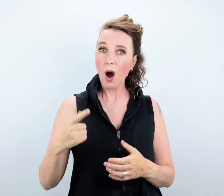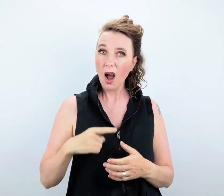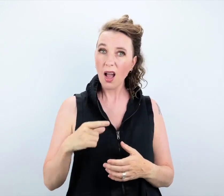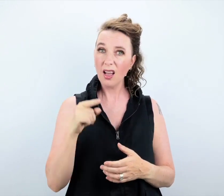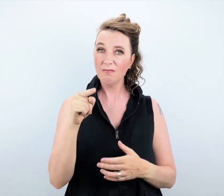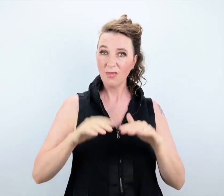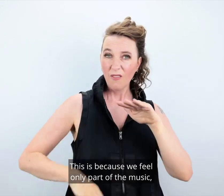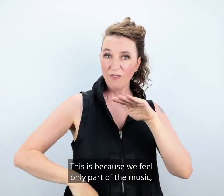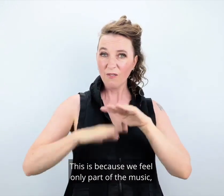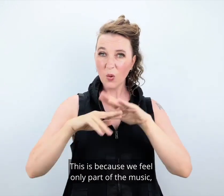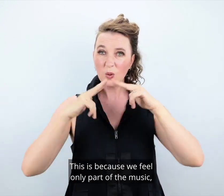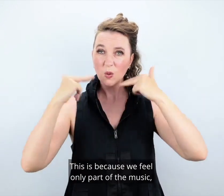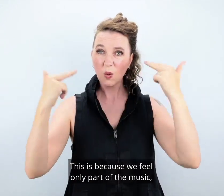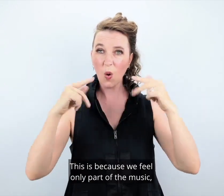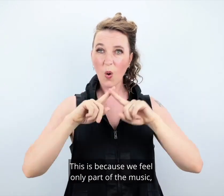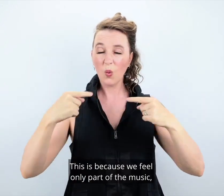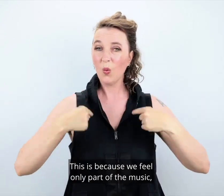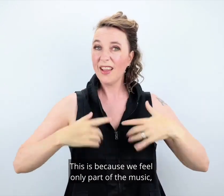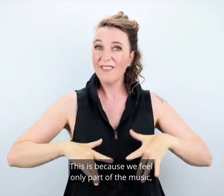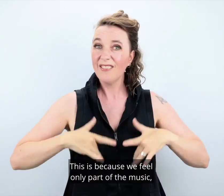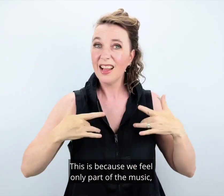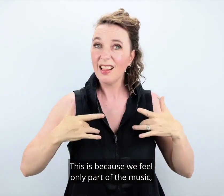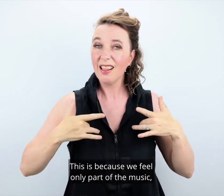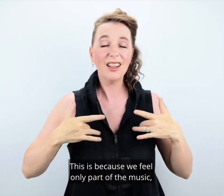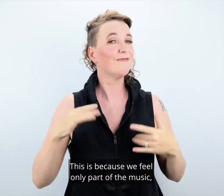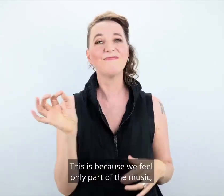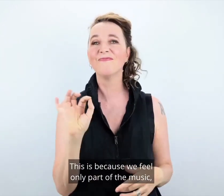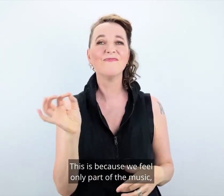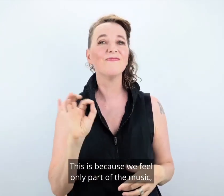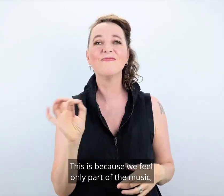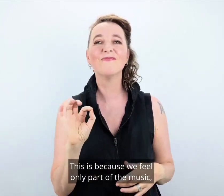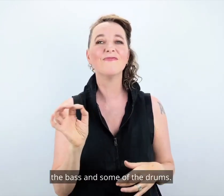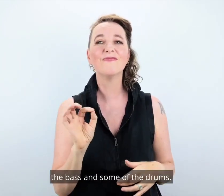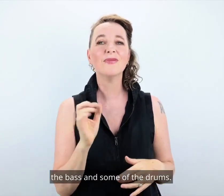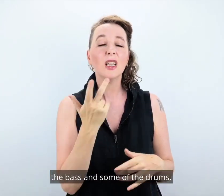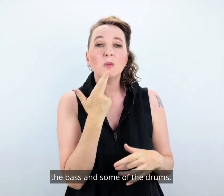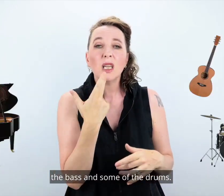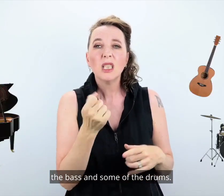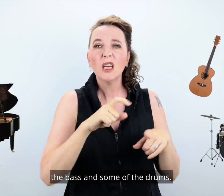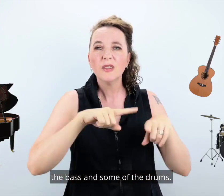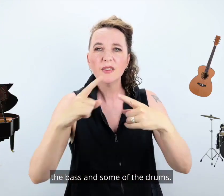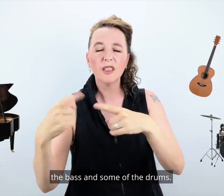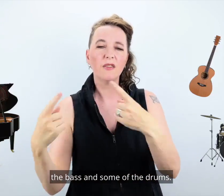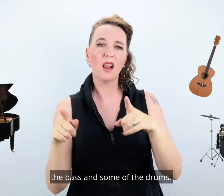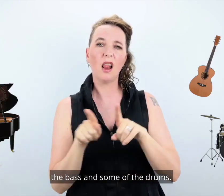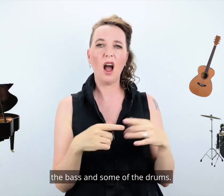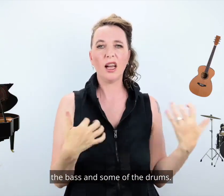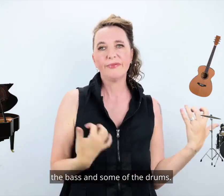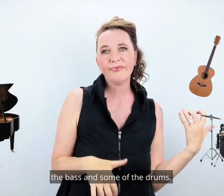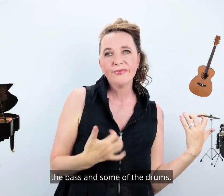This is because we only feel part of the music, the bass and some of the drums.